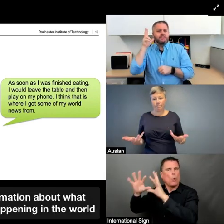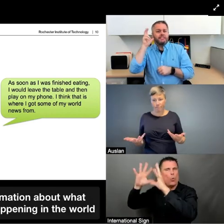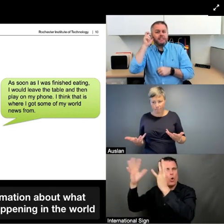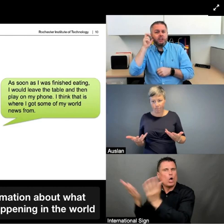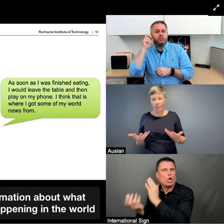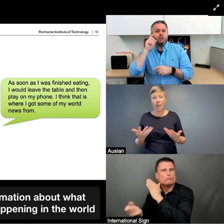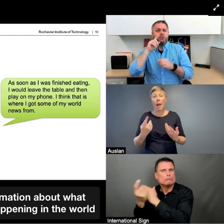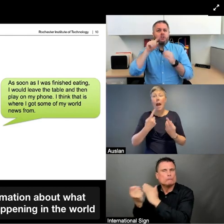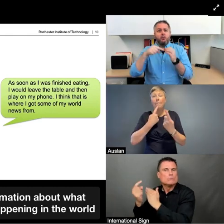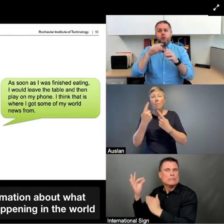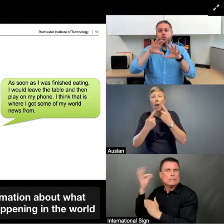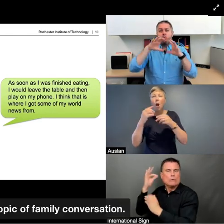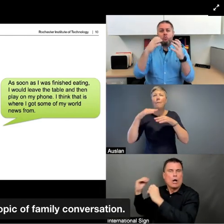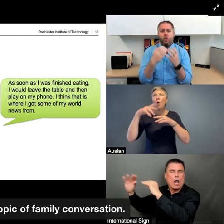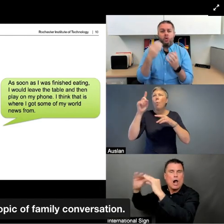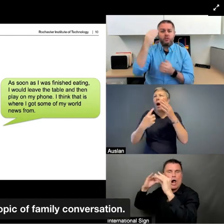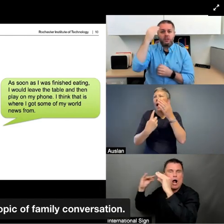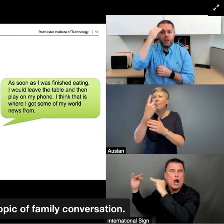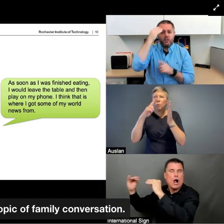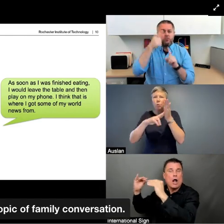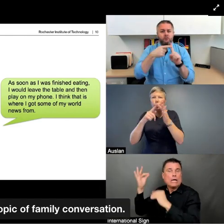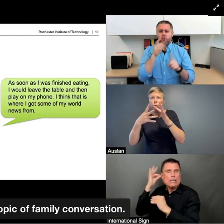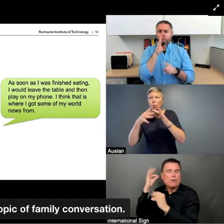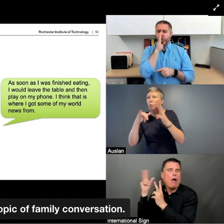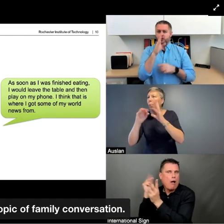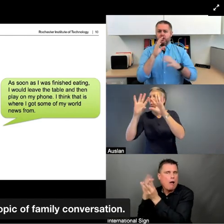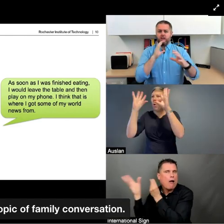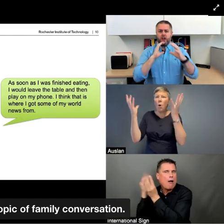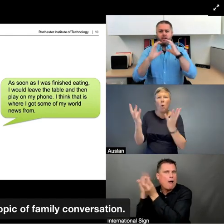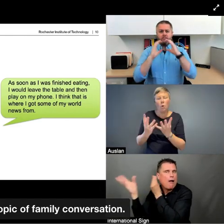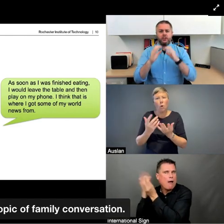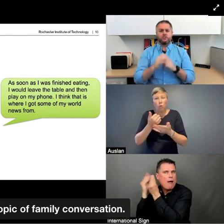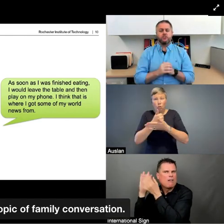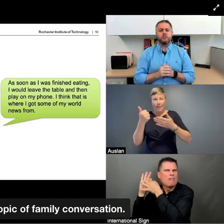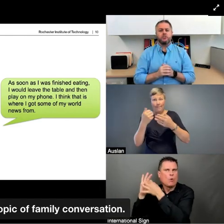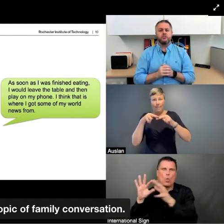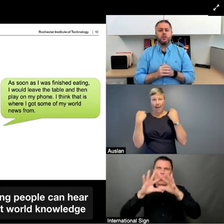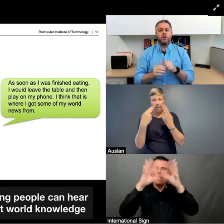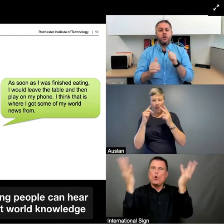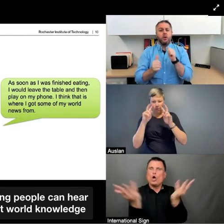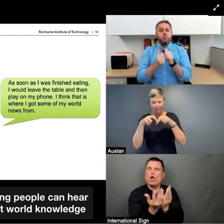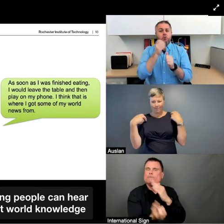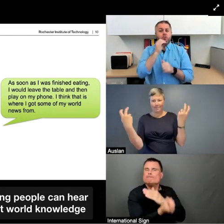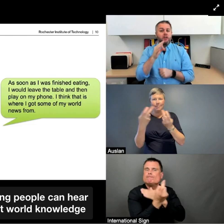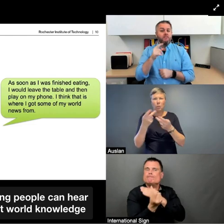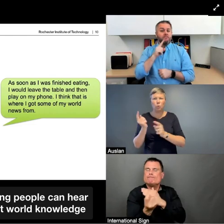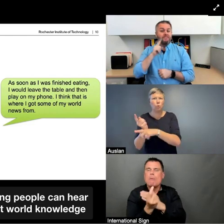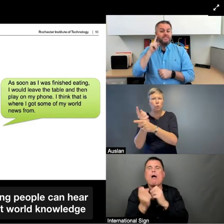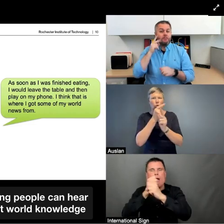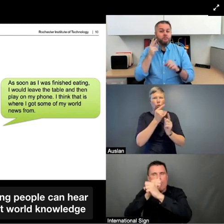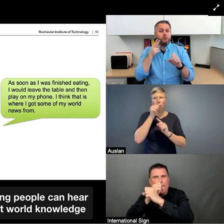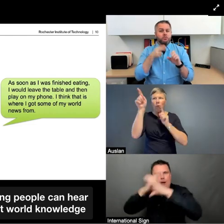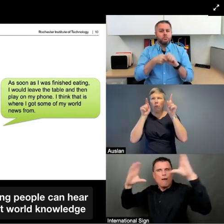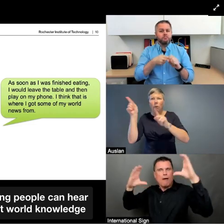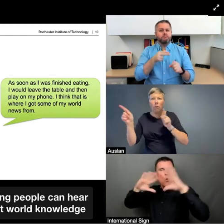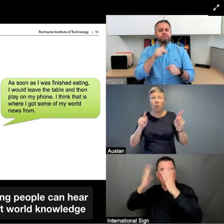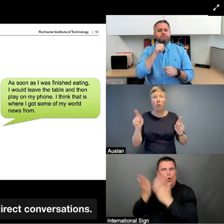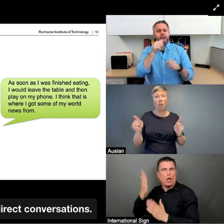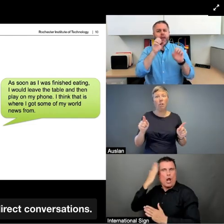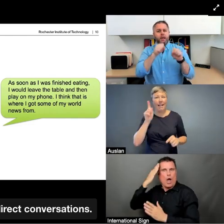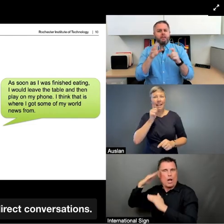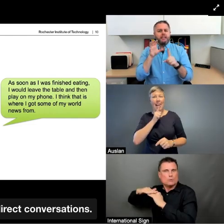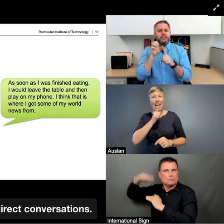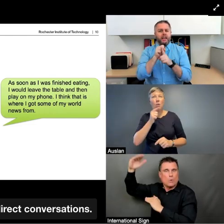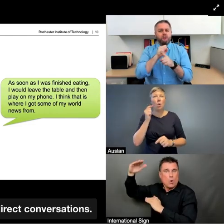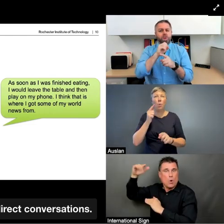Information about what was happening in the world was often a topic of family conversation. Hearing people can hear about world knowledge